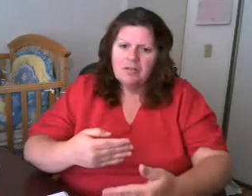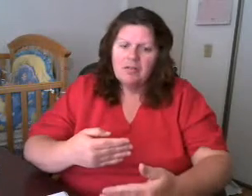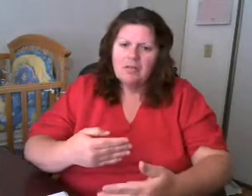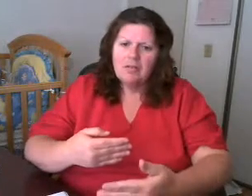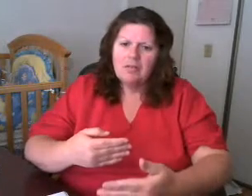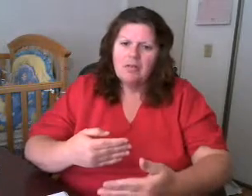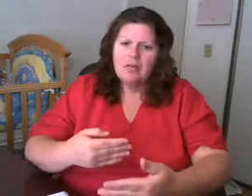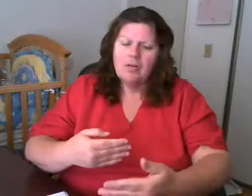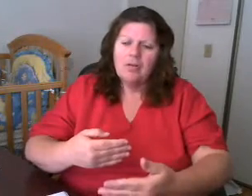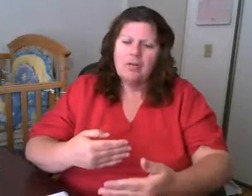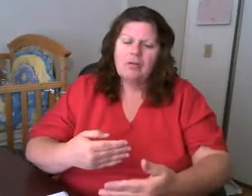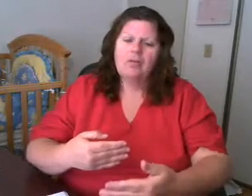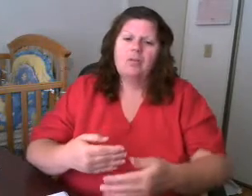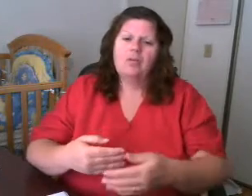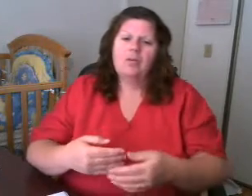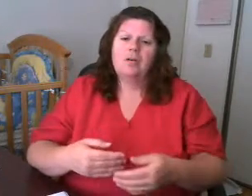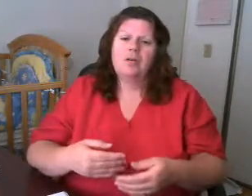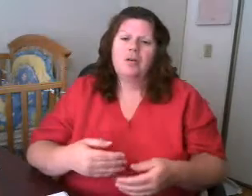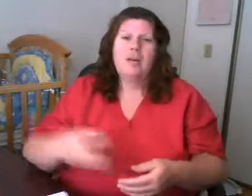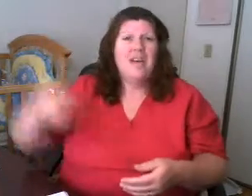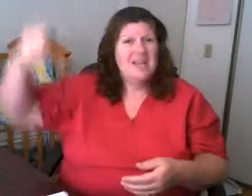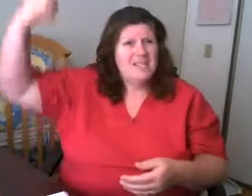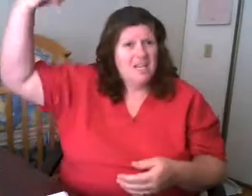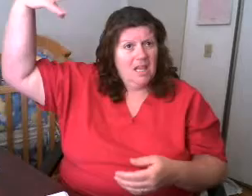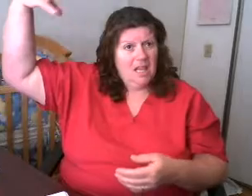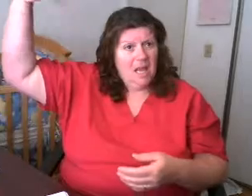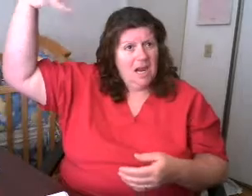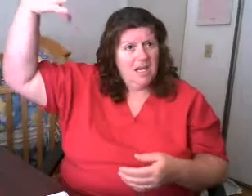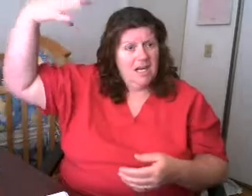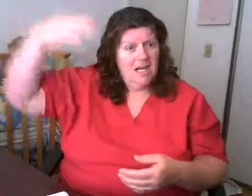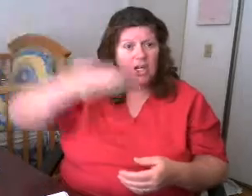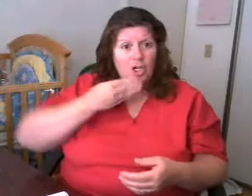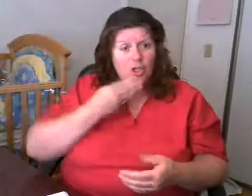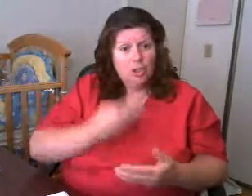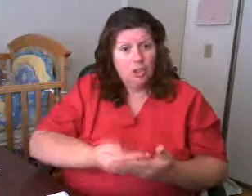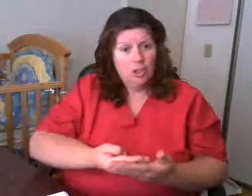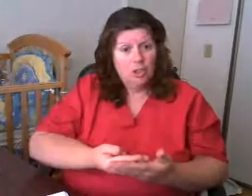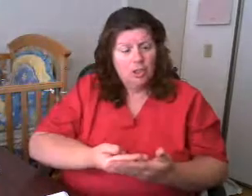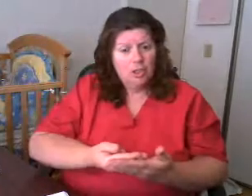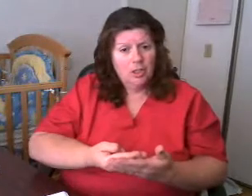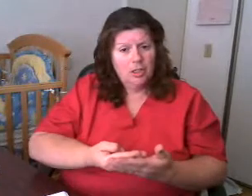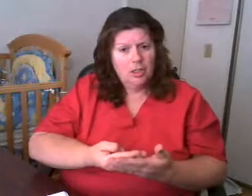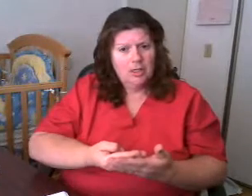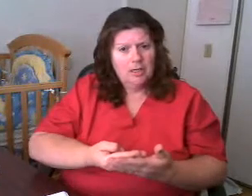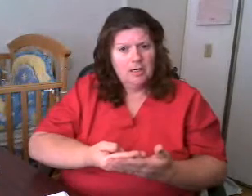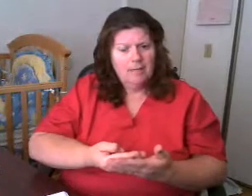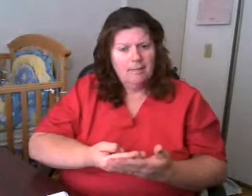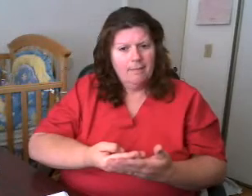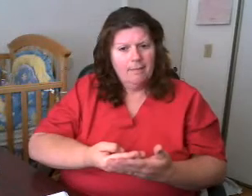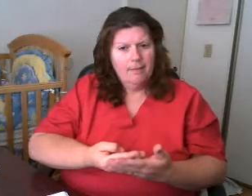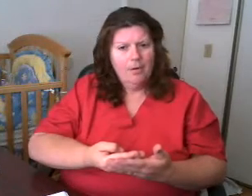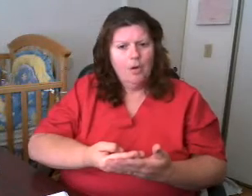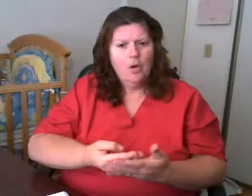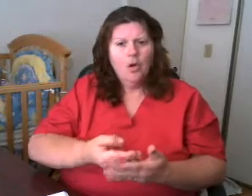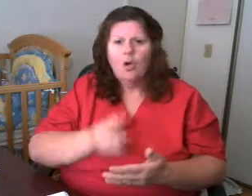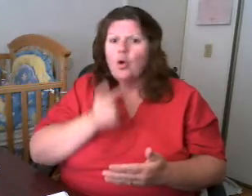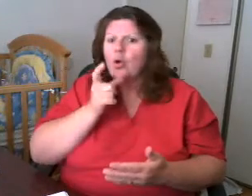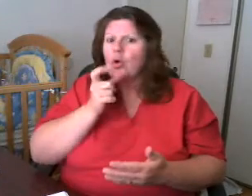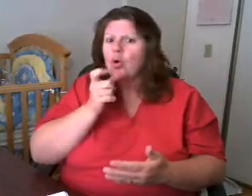lighting appropriate? Is the placement appropriate? Does the deaf person make the determination of placement, or do you, or